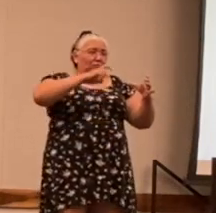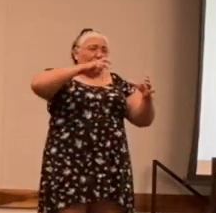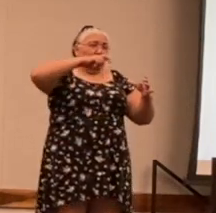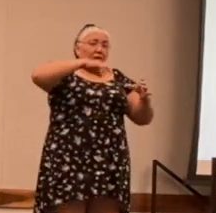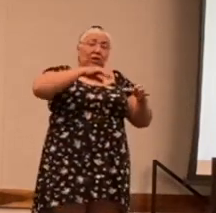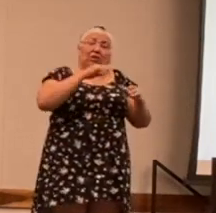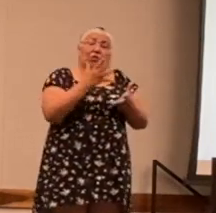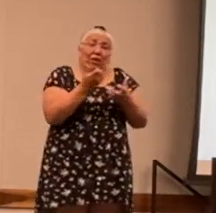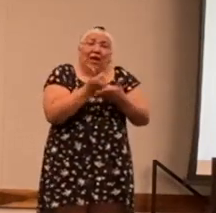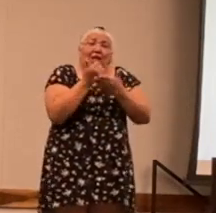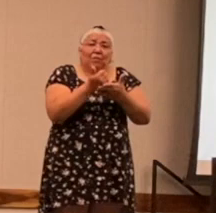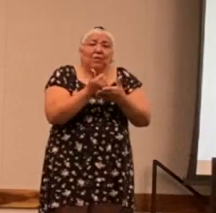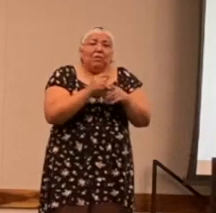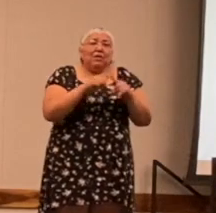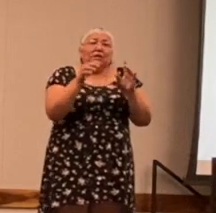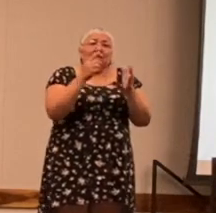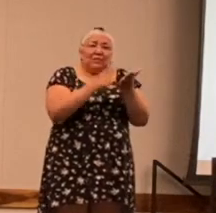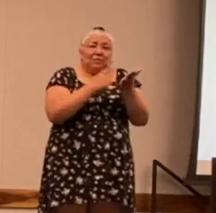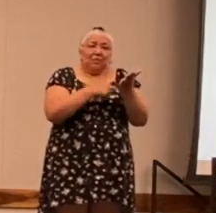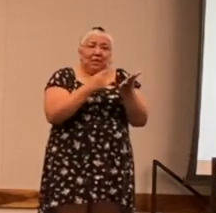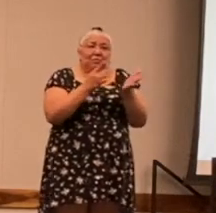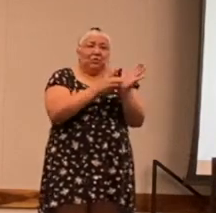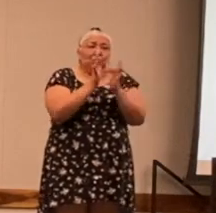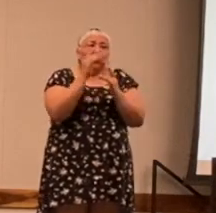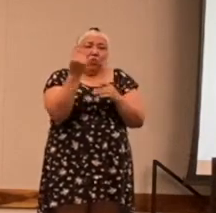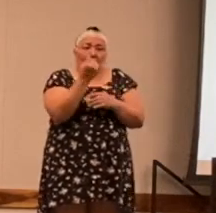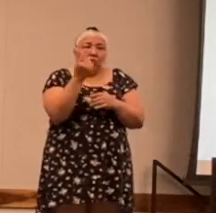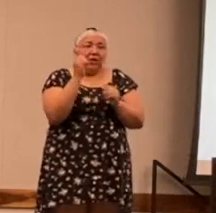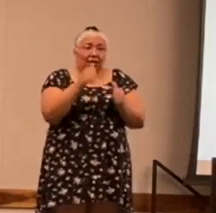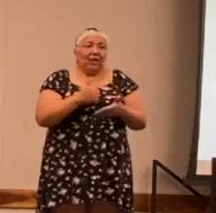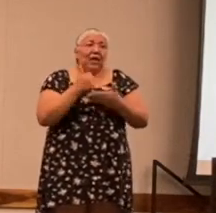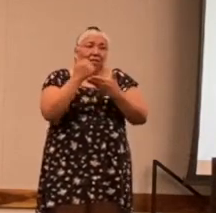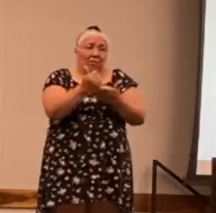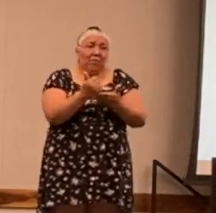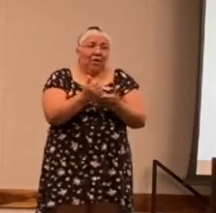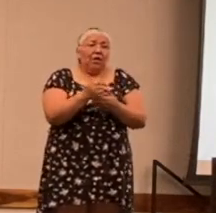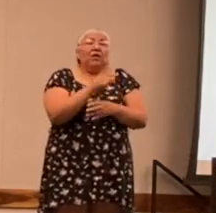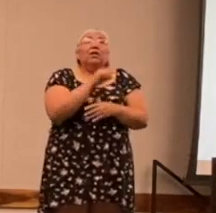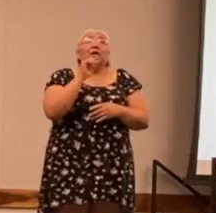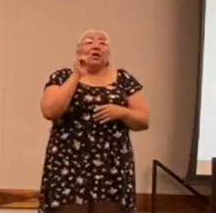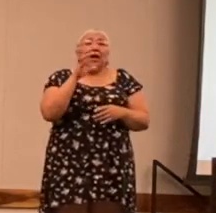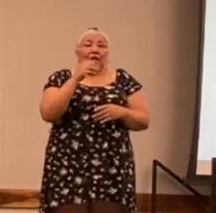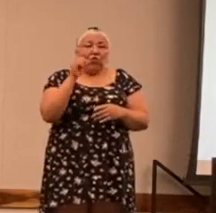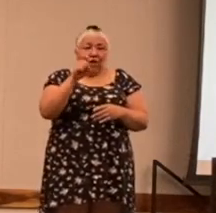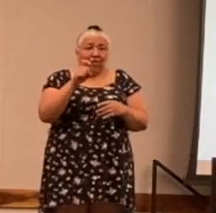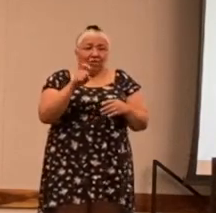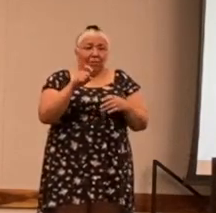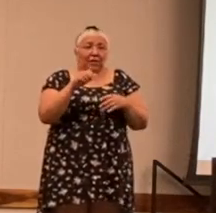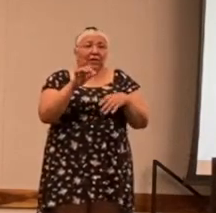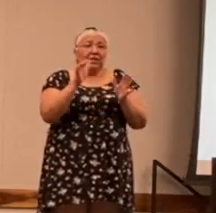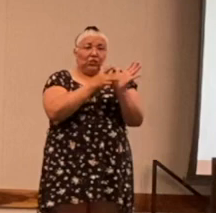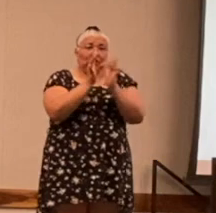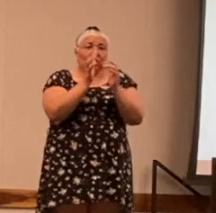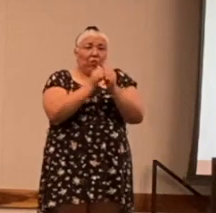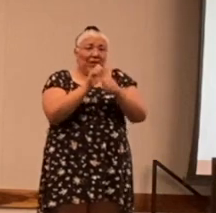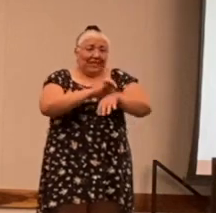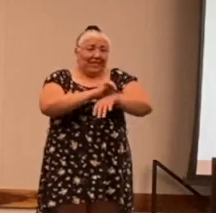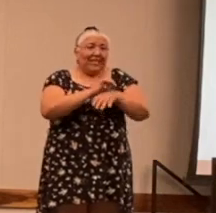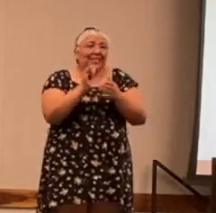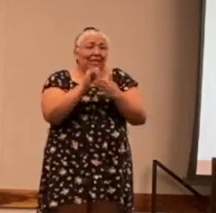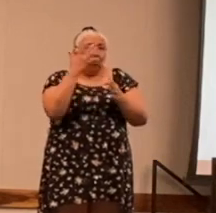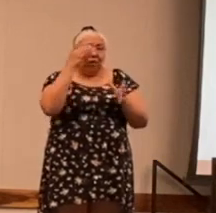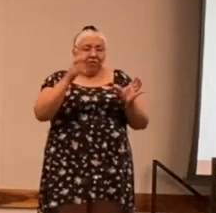that sometimes Jesus is the only one that's going to help them out. And you've got to be Jesus with skin on. That's why you got to get into the